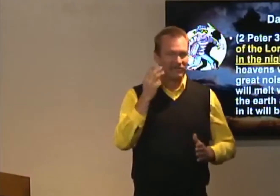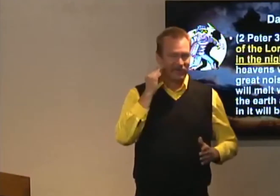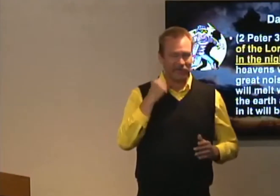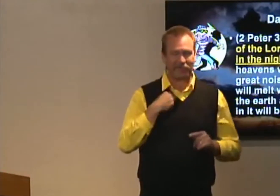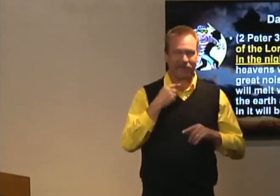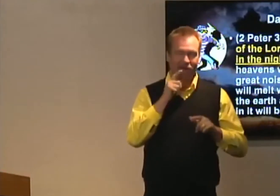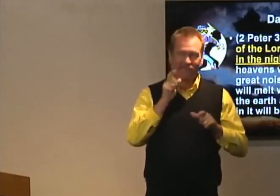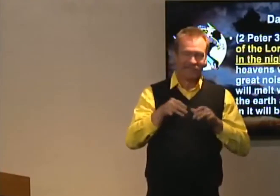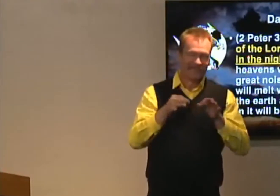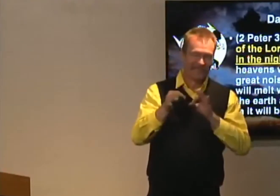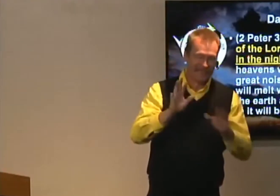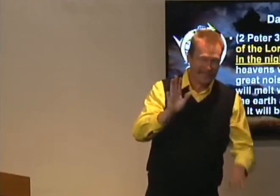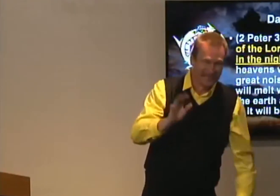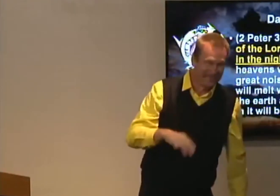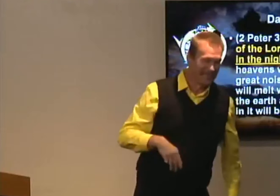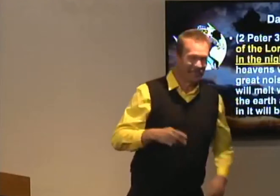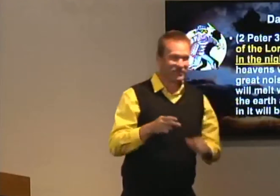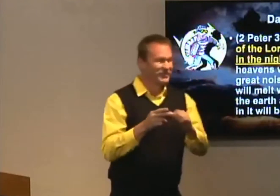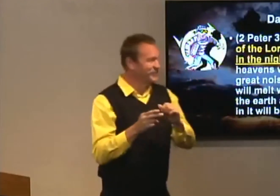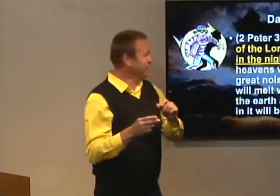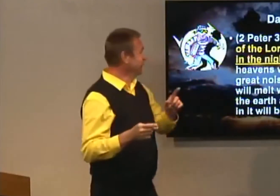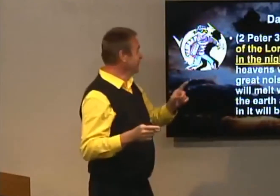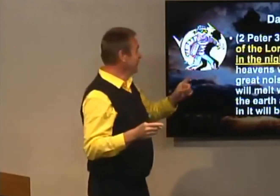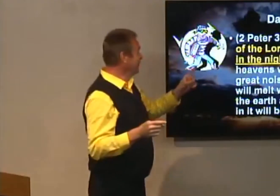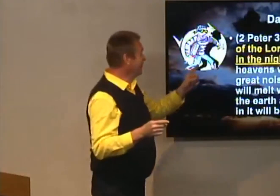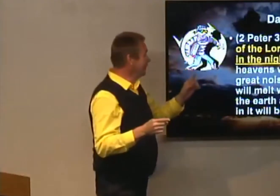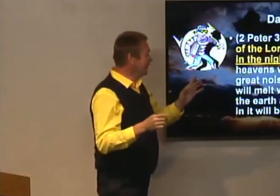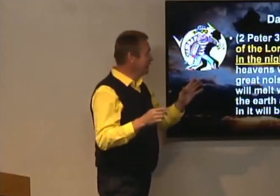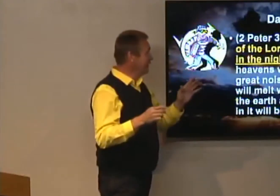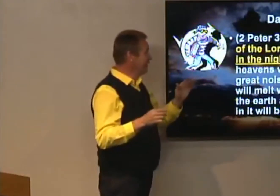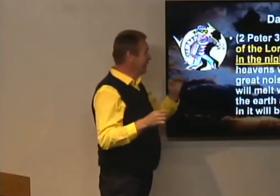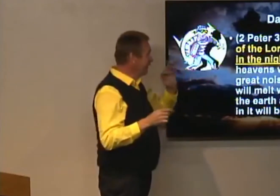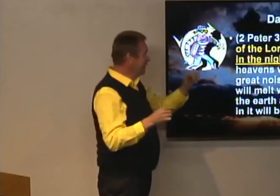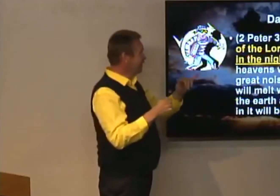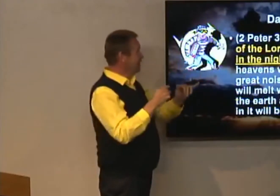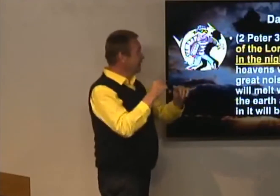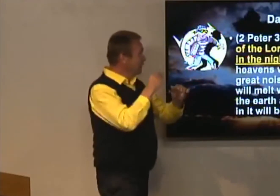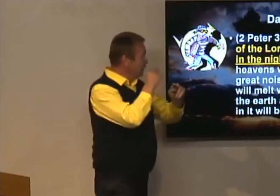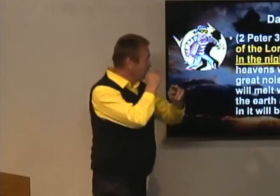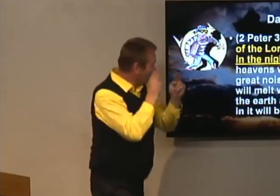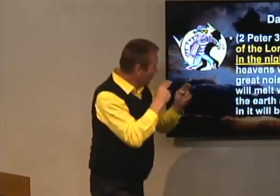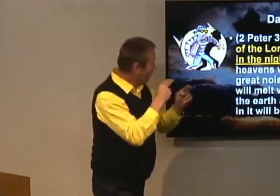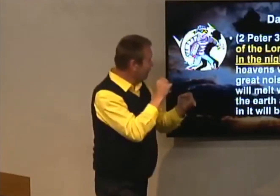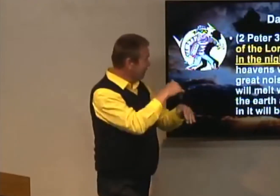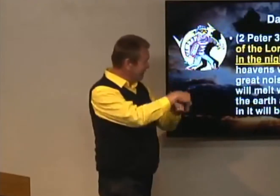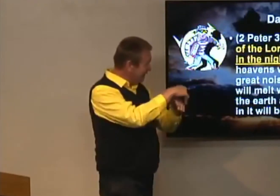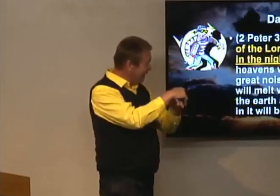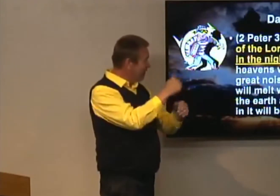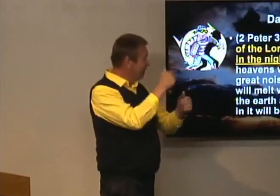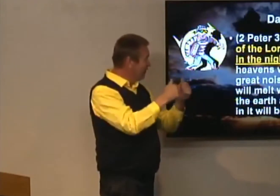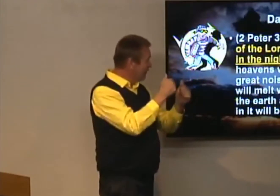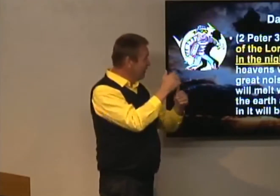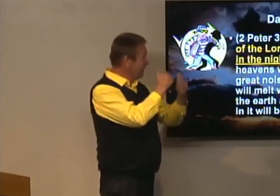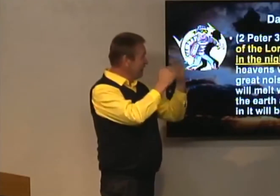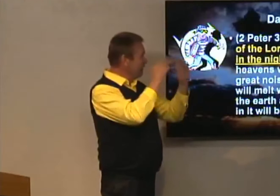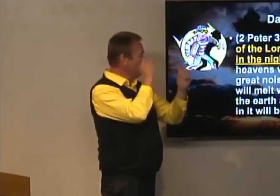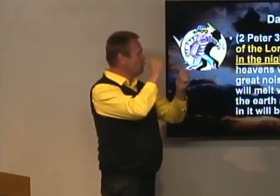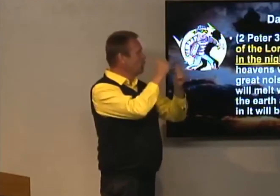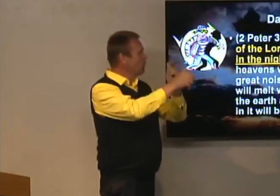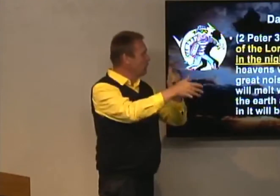Have you ever experienced having somebody break into your house like that? I have once. But it says, the Lord will come as a